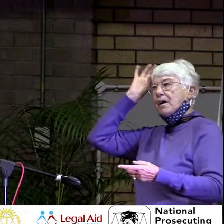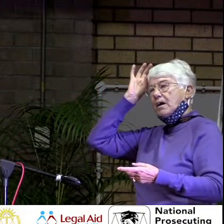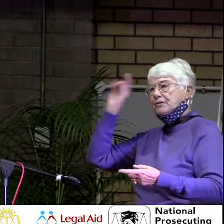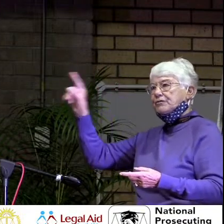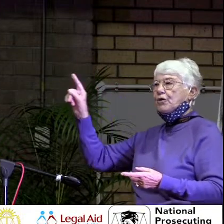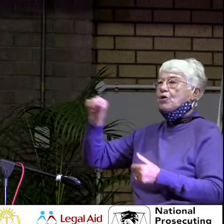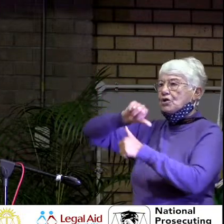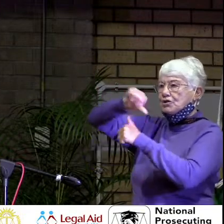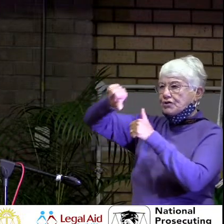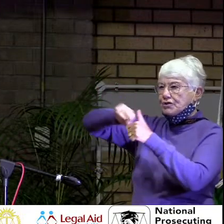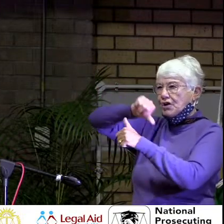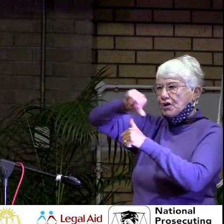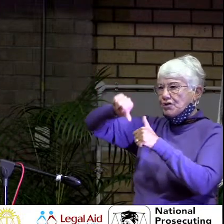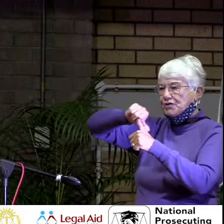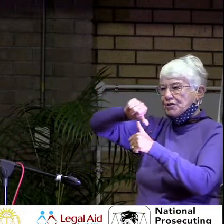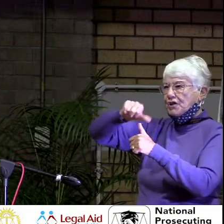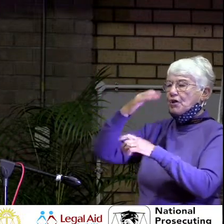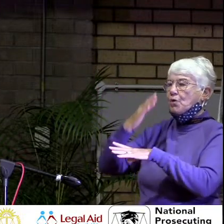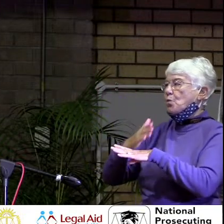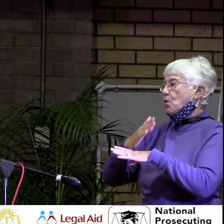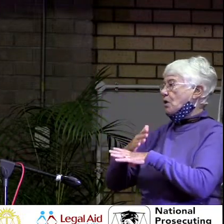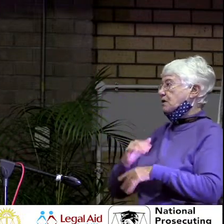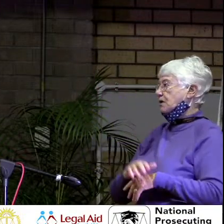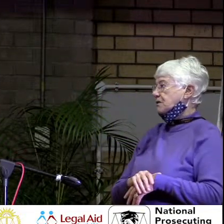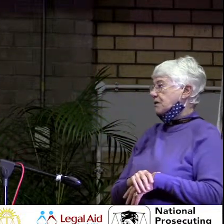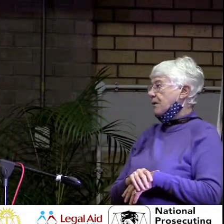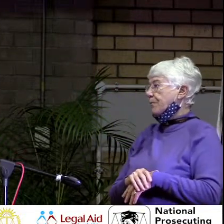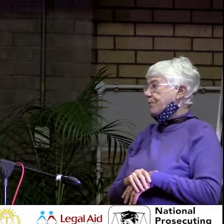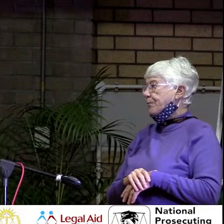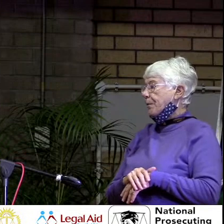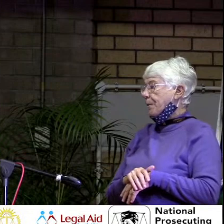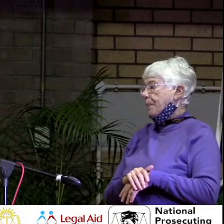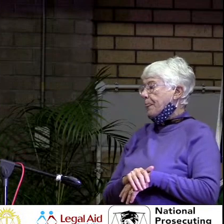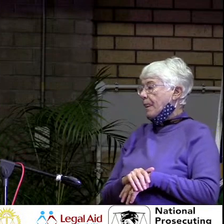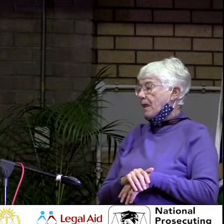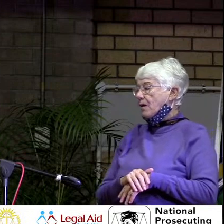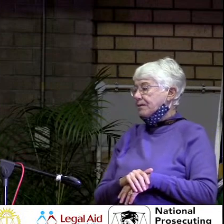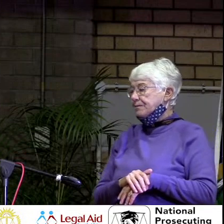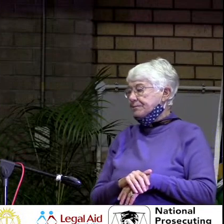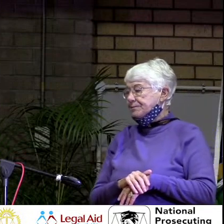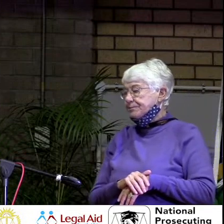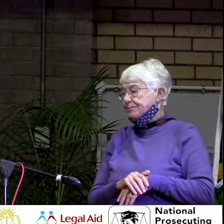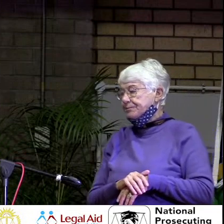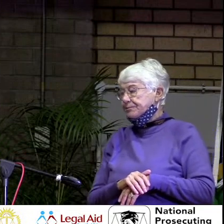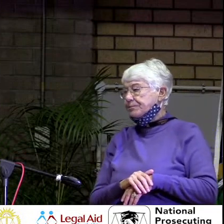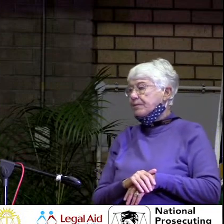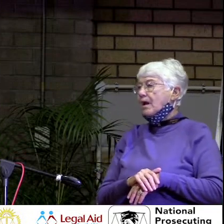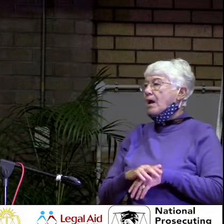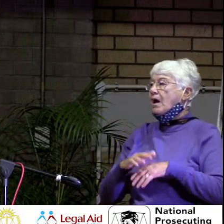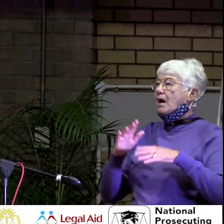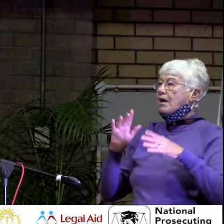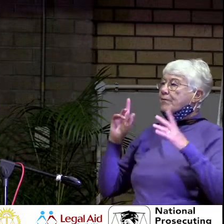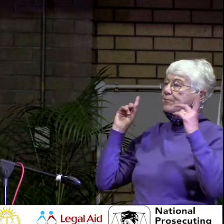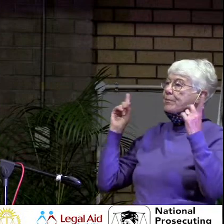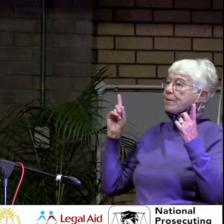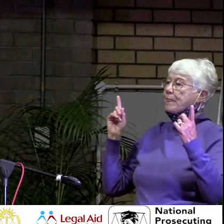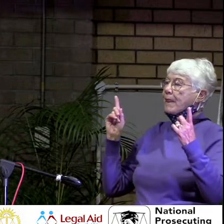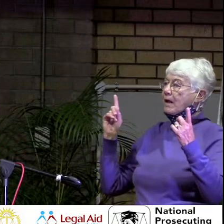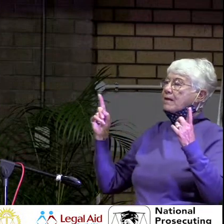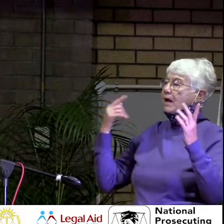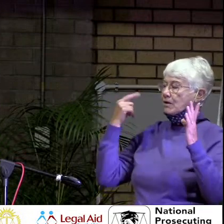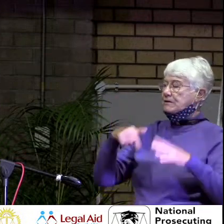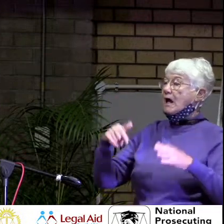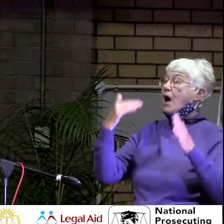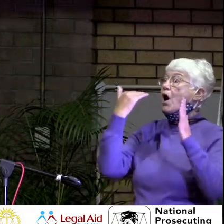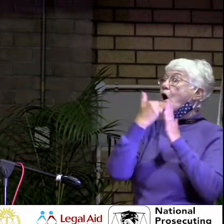President Ramaphosa signed 3 new laws on gender-based violence into effect. The first one, and they're all